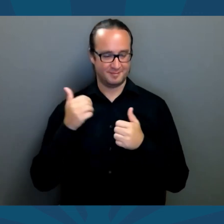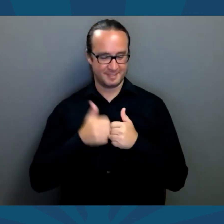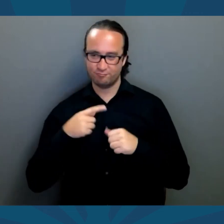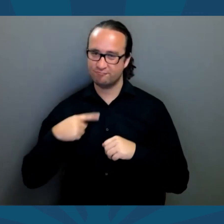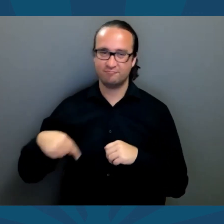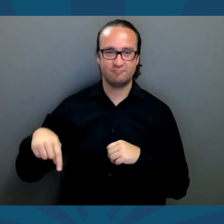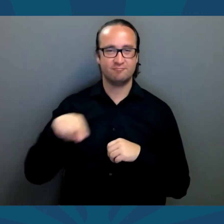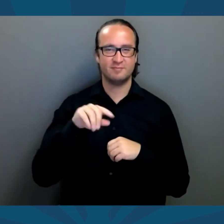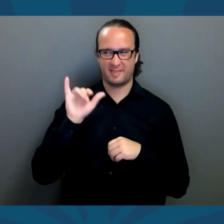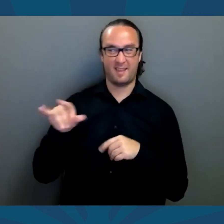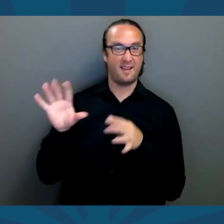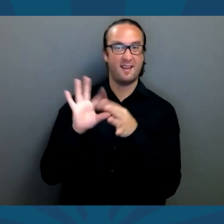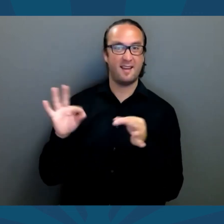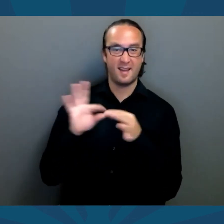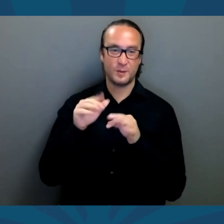Lincoln once said,